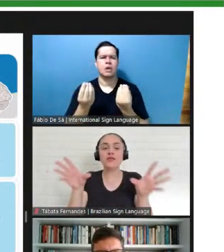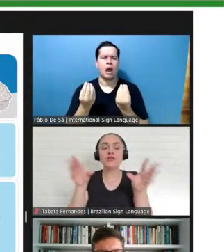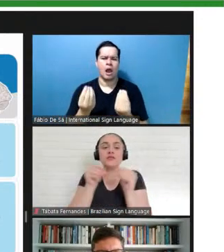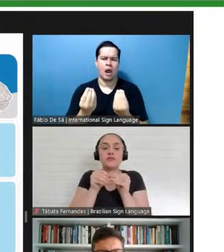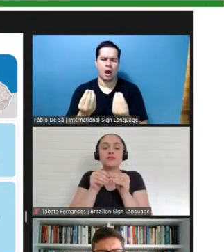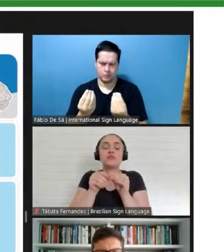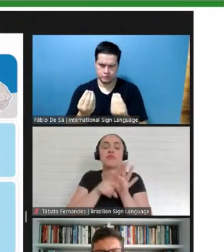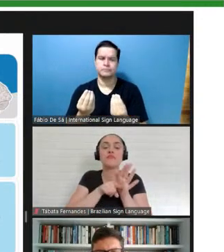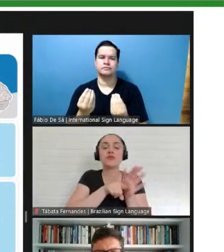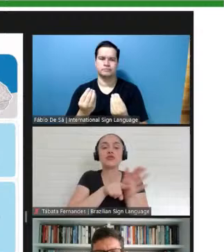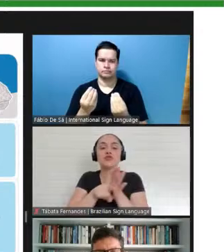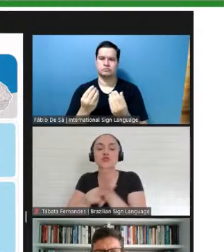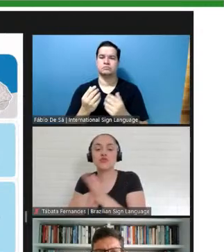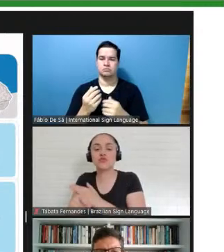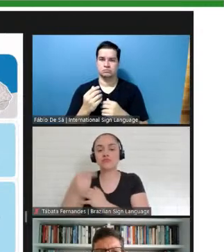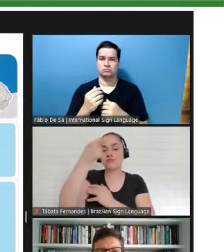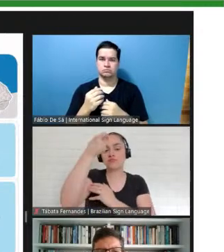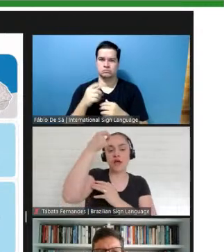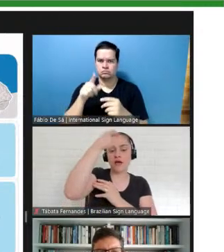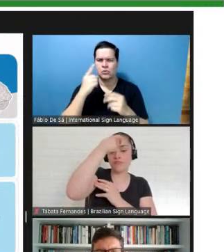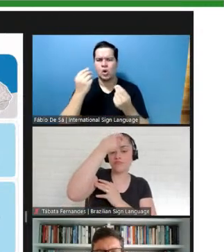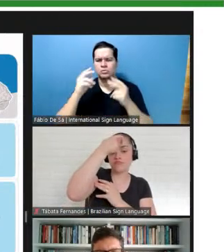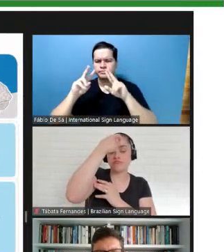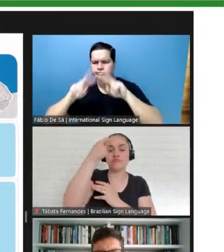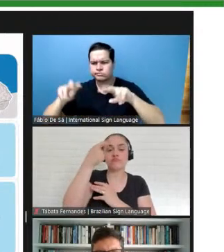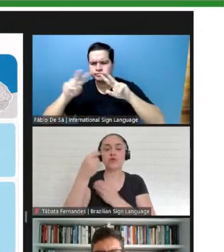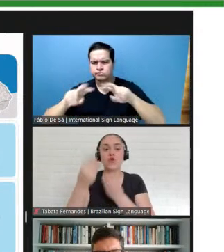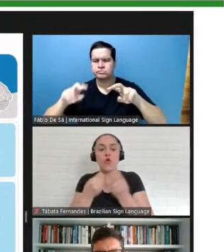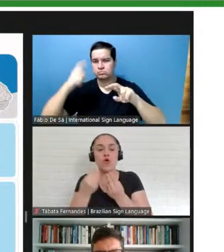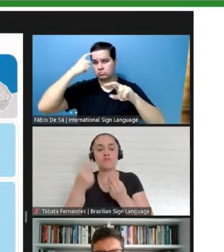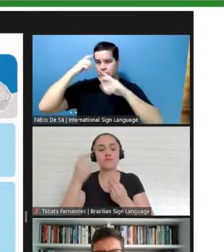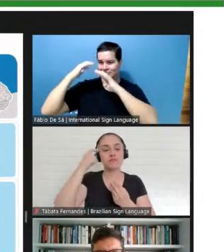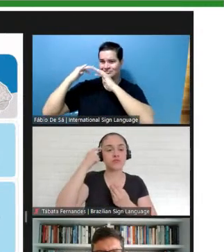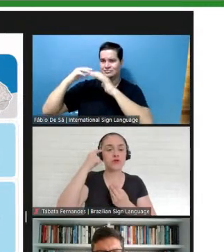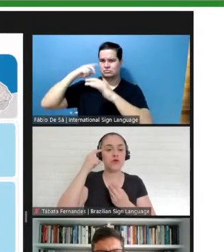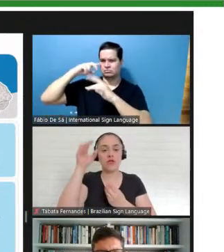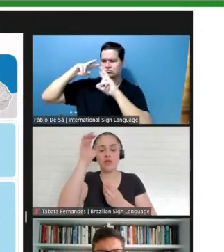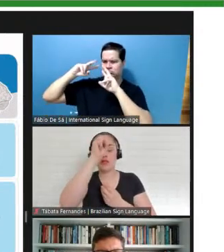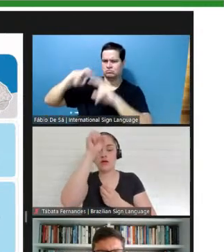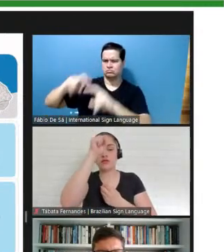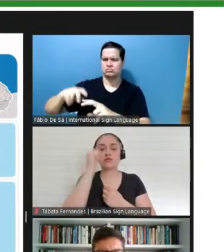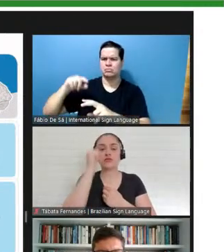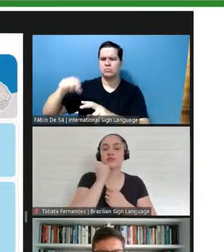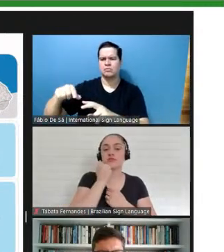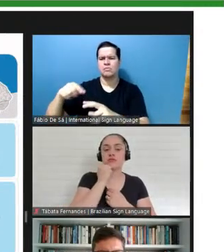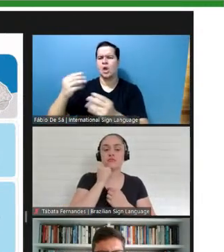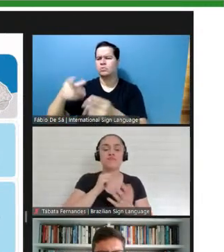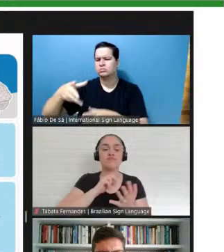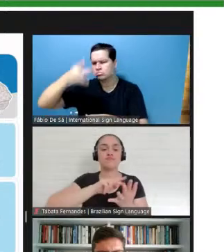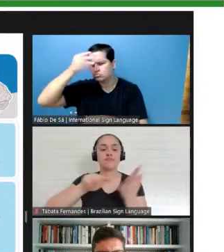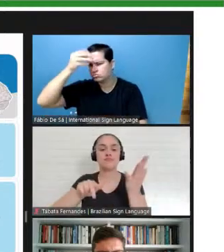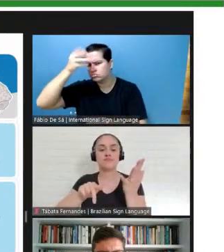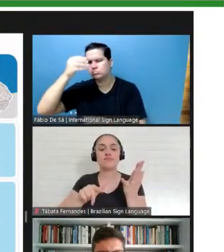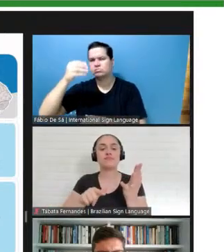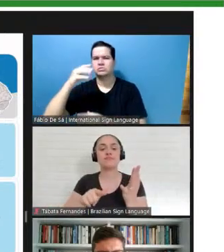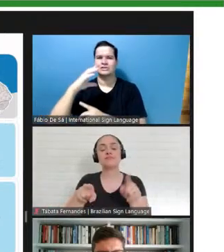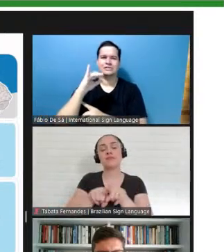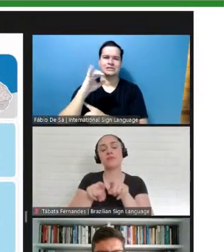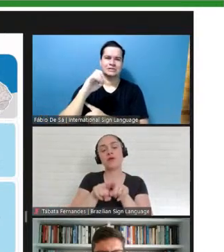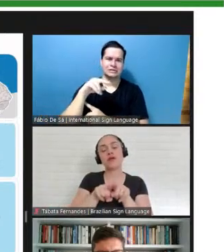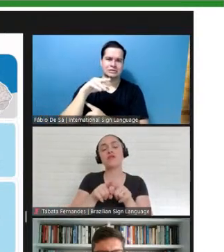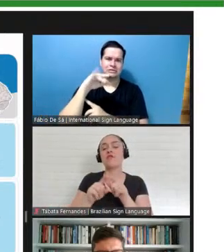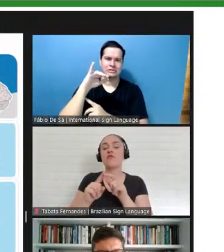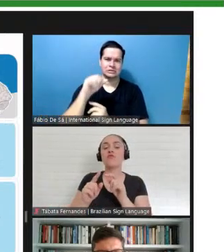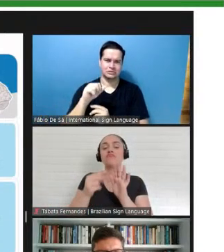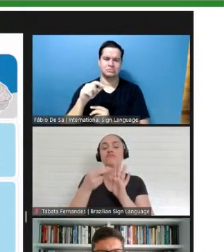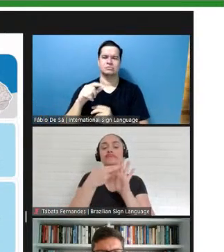learning sciences. And it guides our design and decision-making. So especially our decision-making around